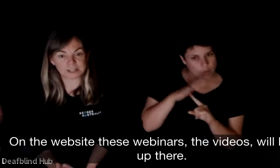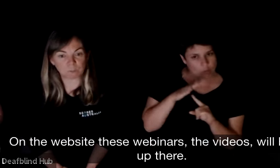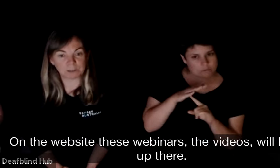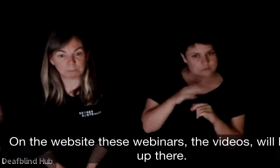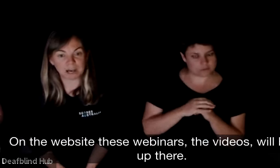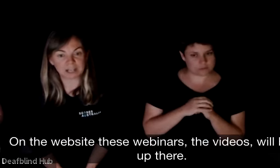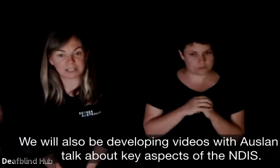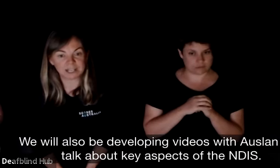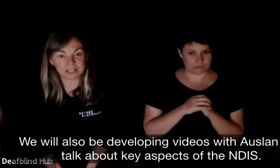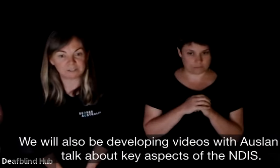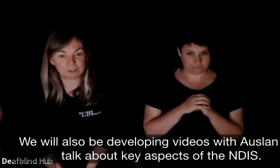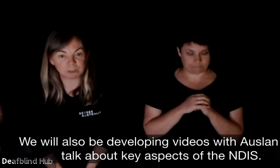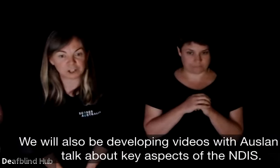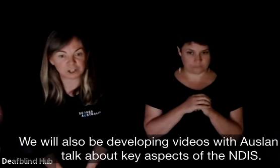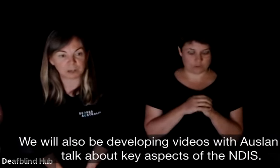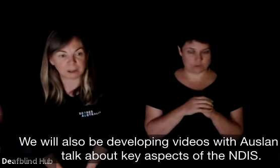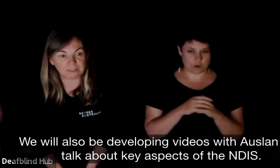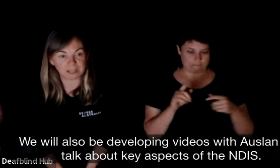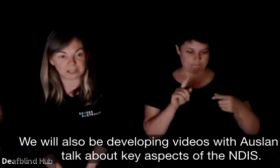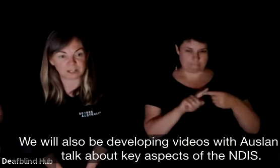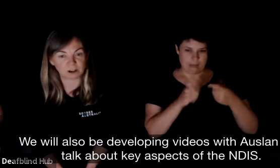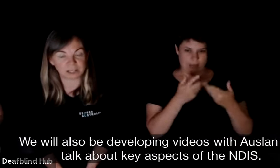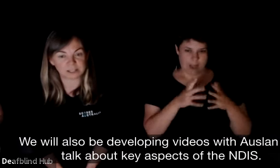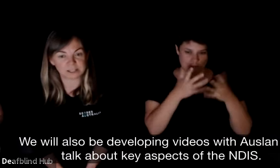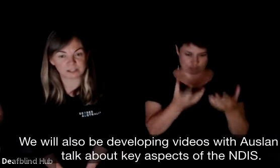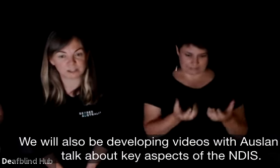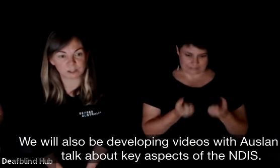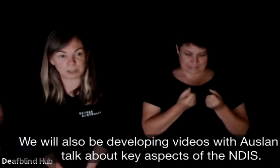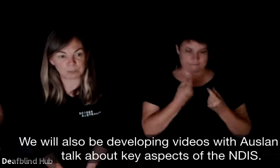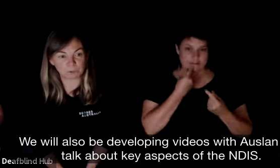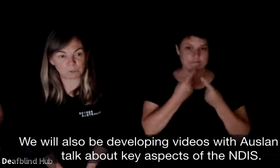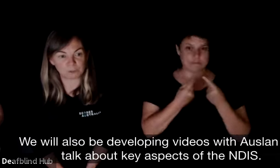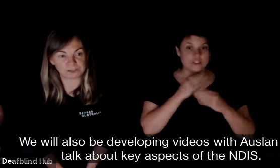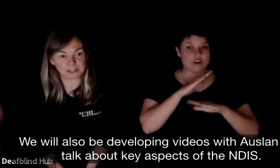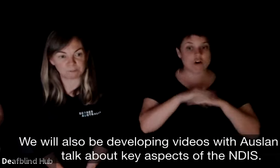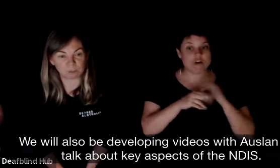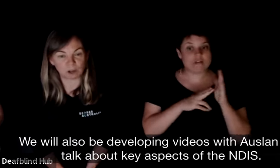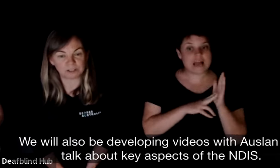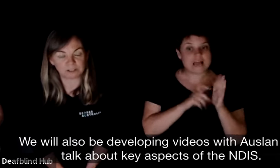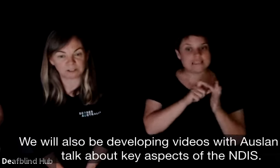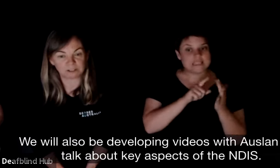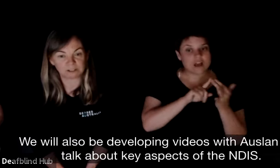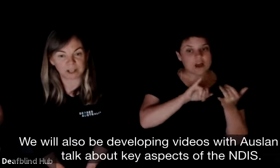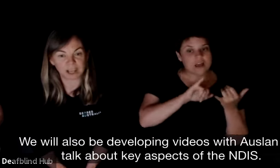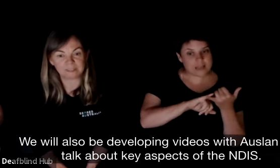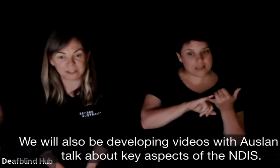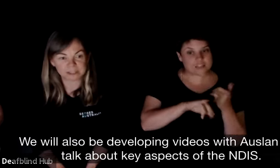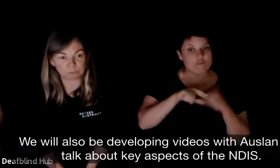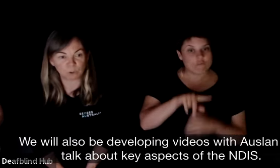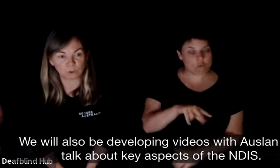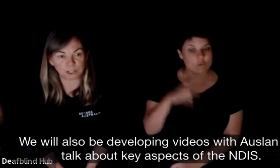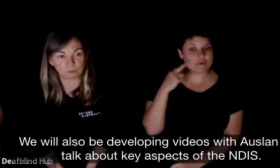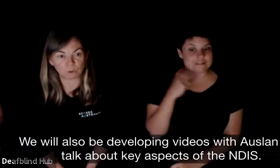So that's one part, getting information about the NDIS to people with deaf blindness and